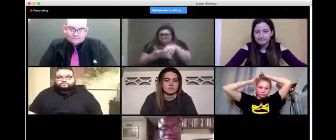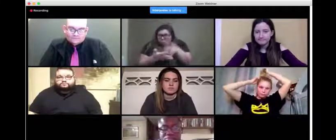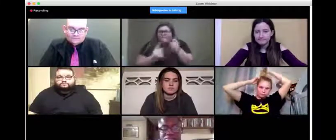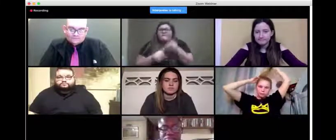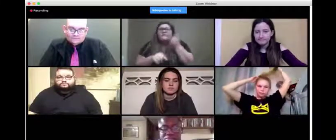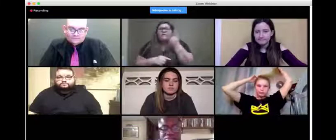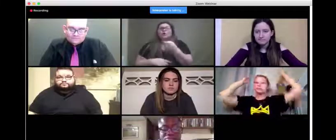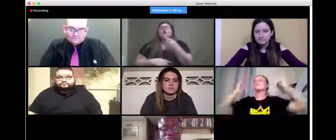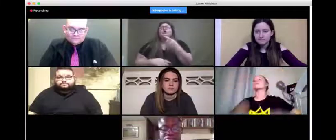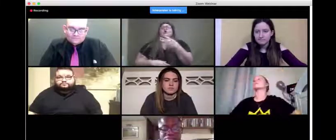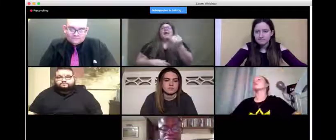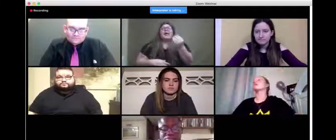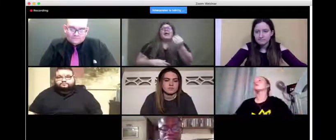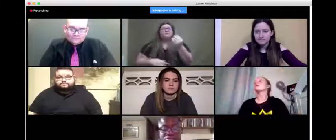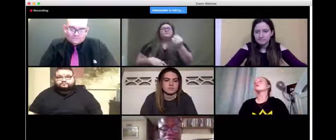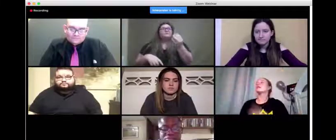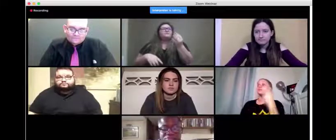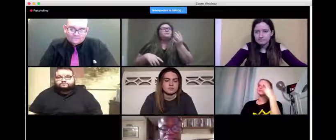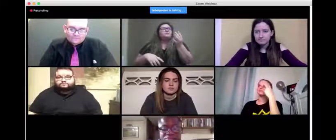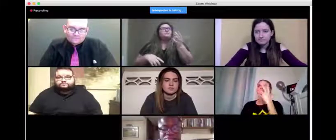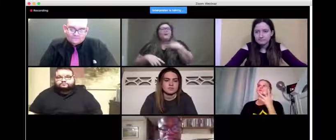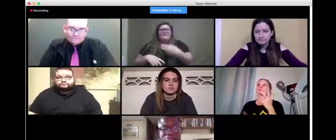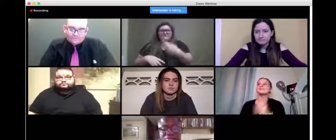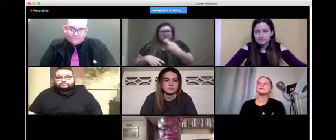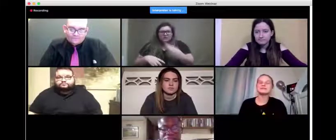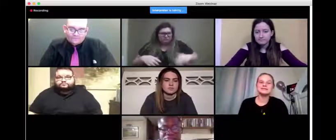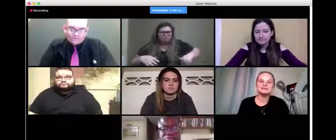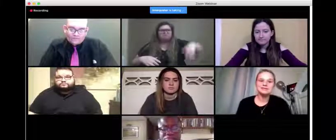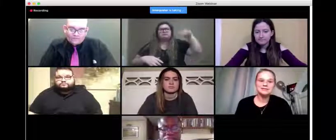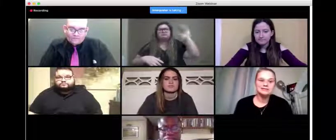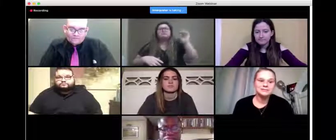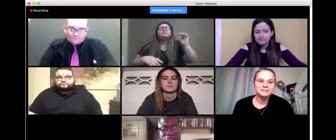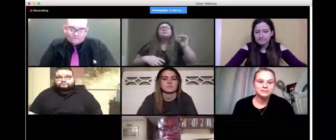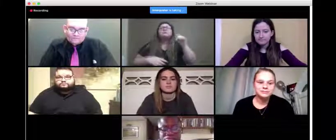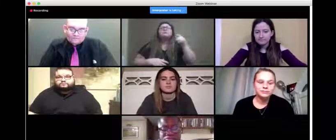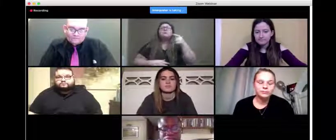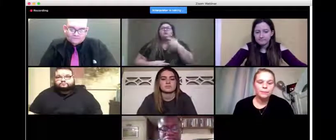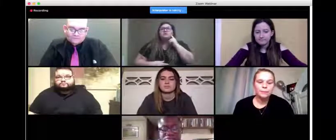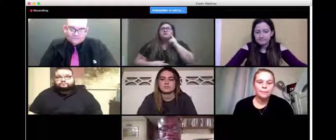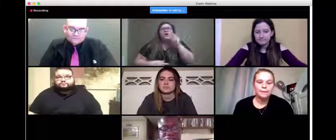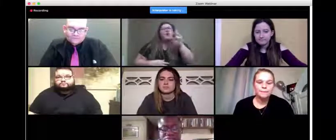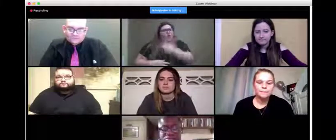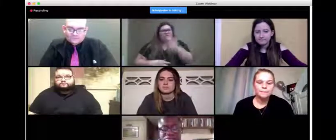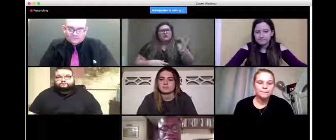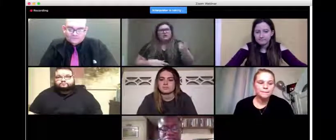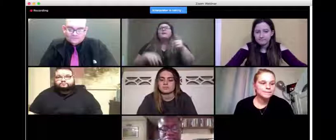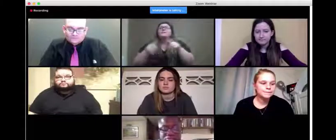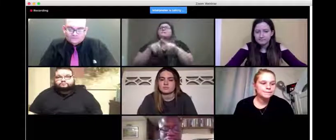growing up, who was hard of hearing, but she really signed very well. And